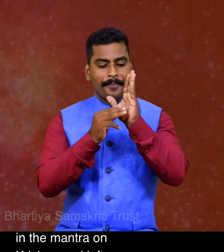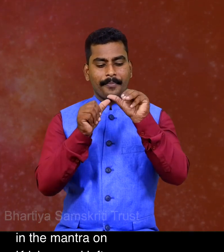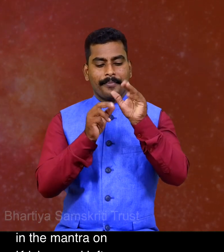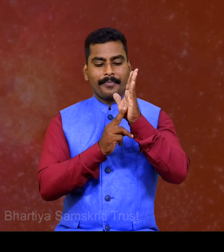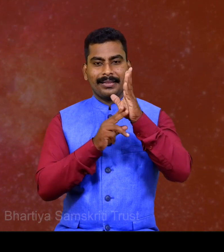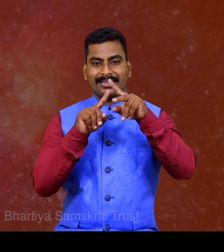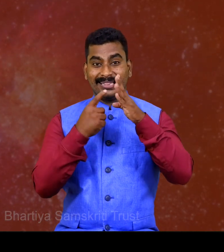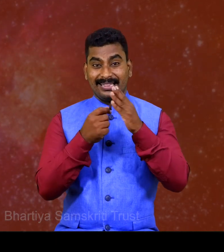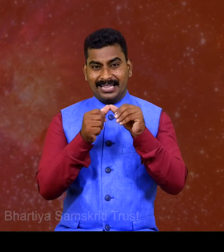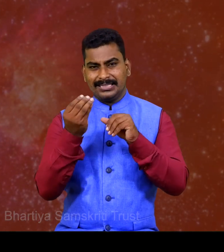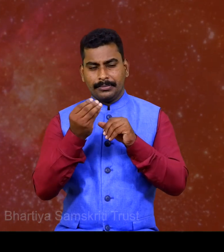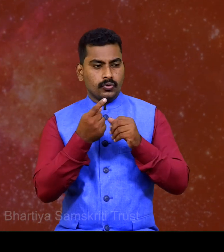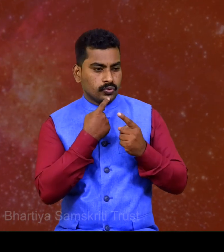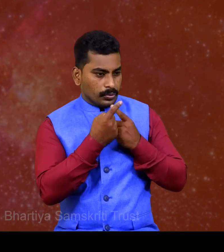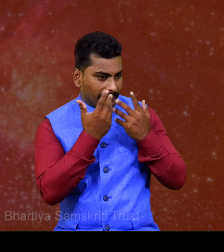and left.